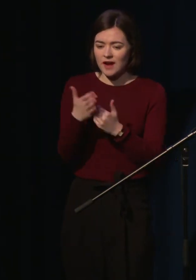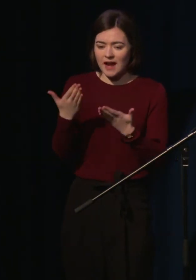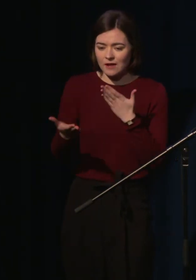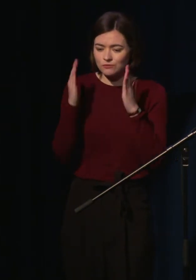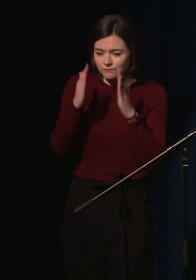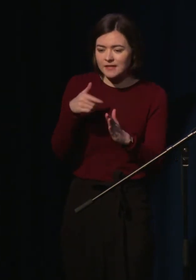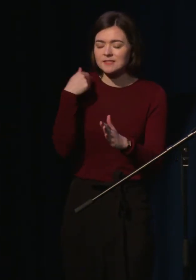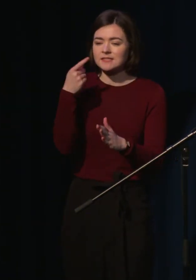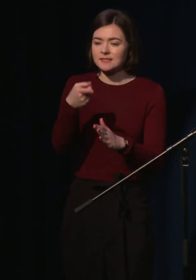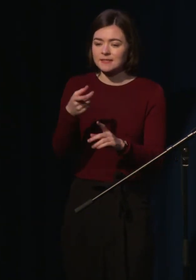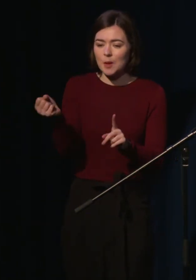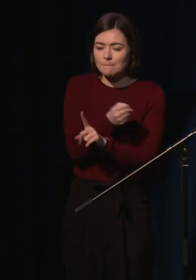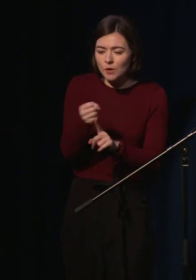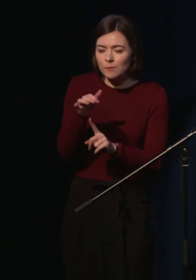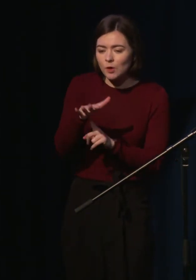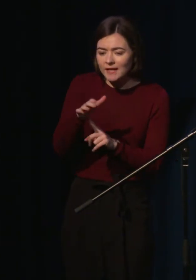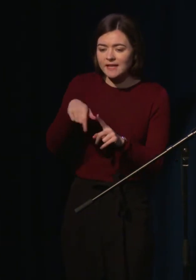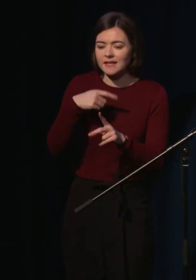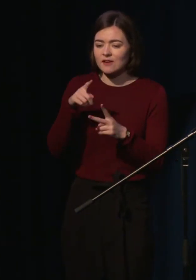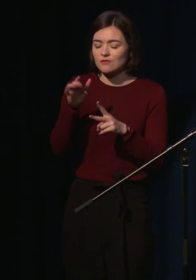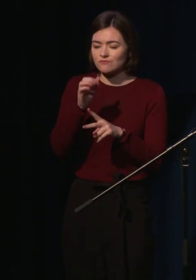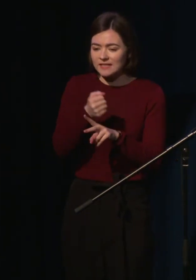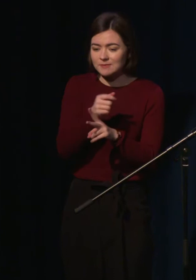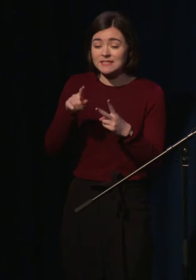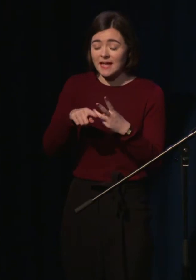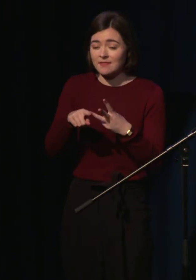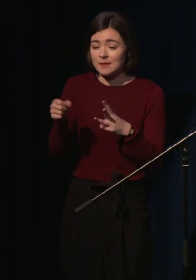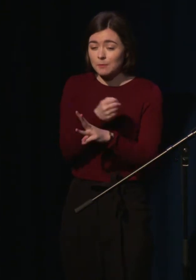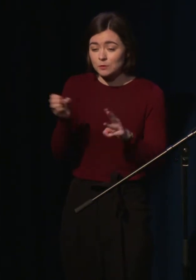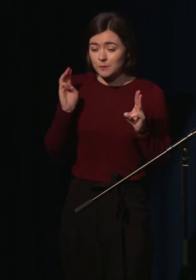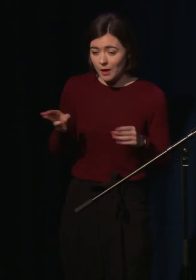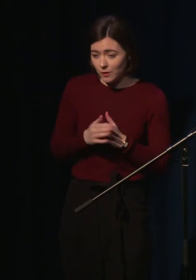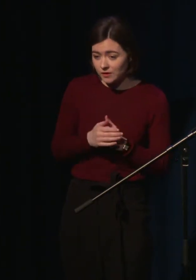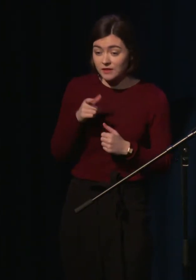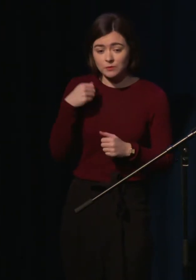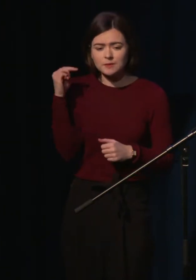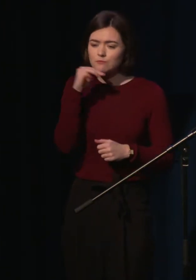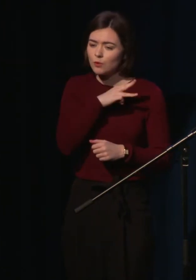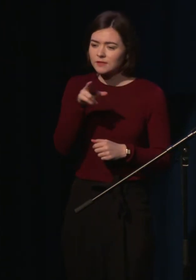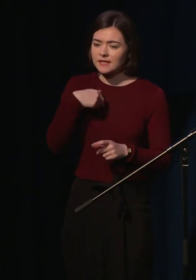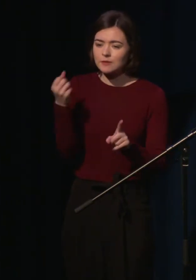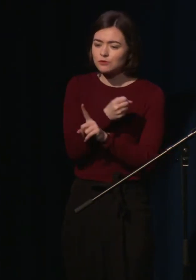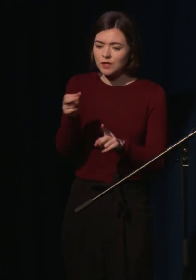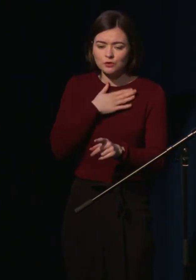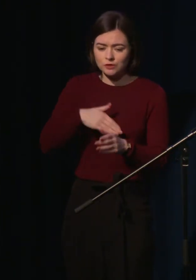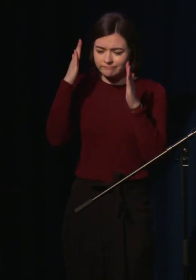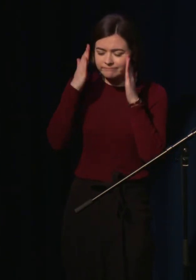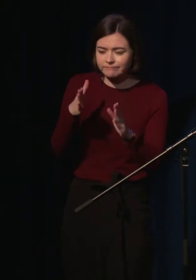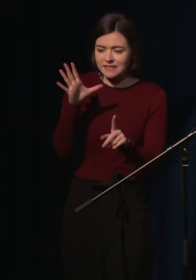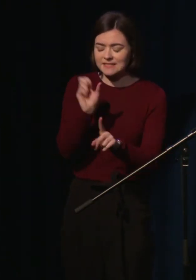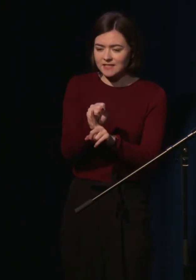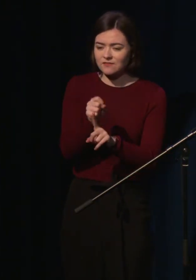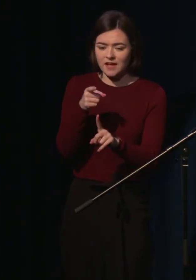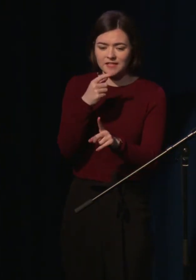bullying, harassment, and the abuse of power. It is important that abuse is not just identified and recognised in all